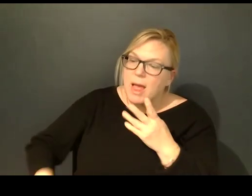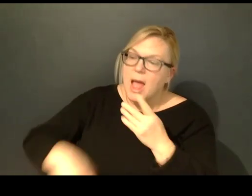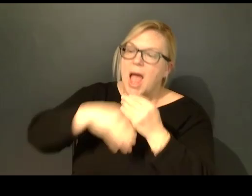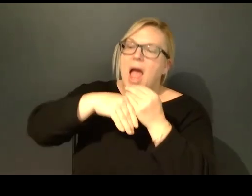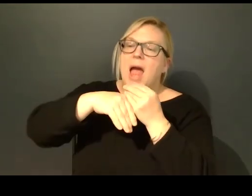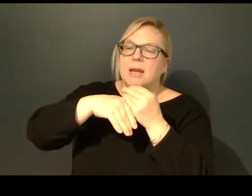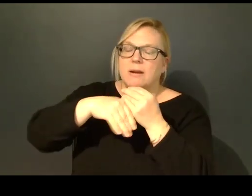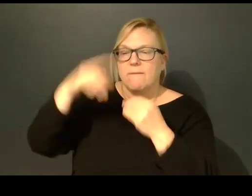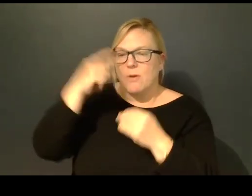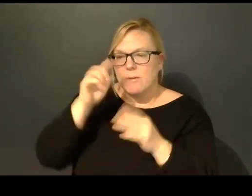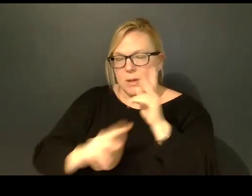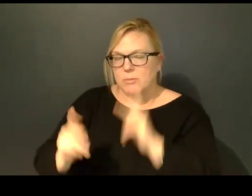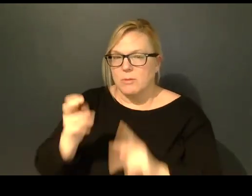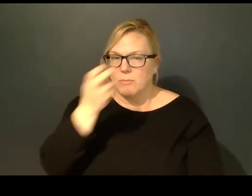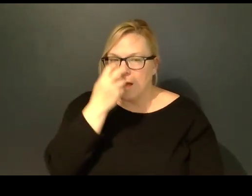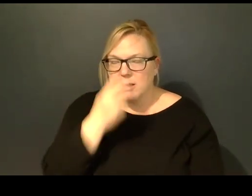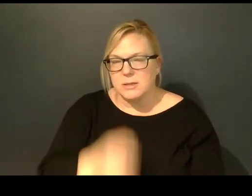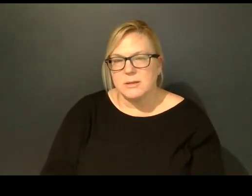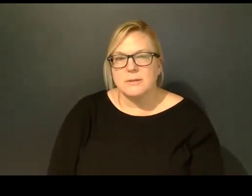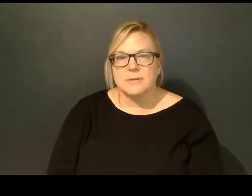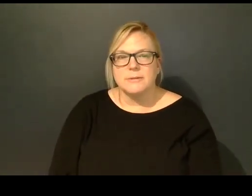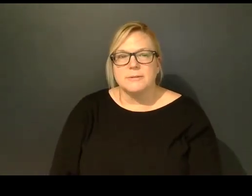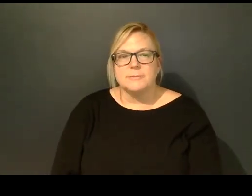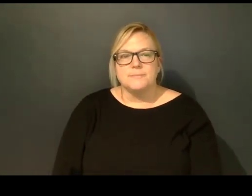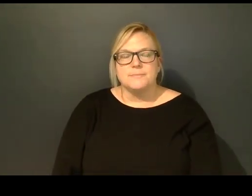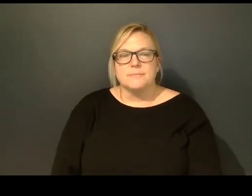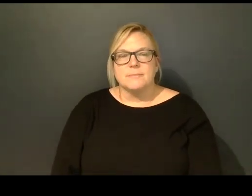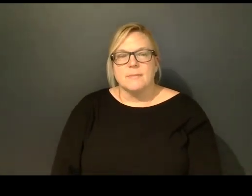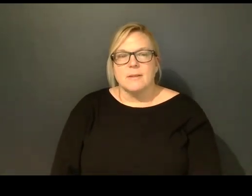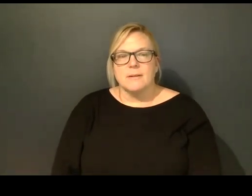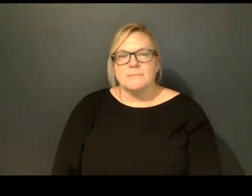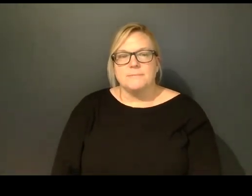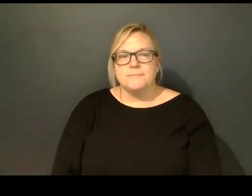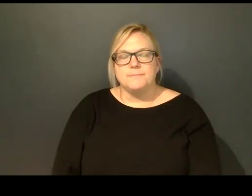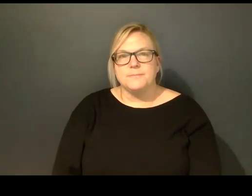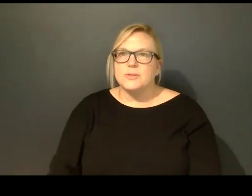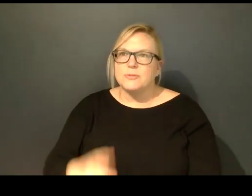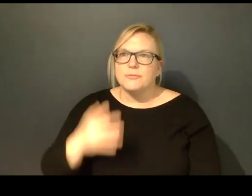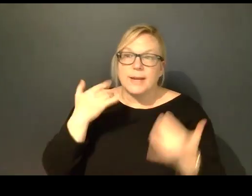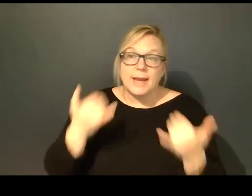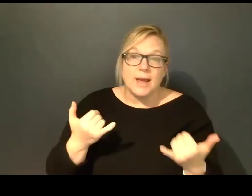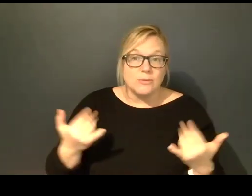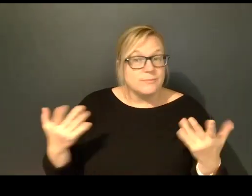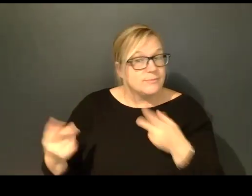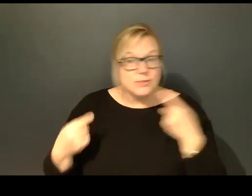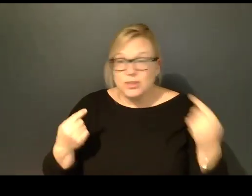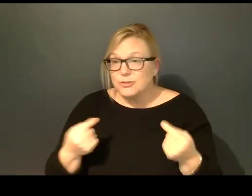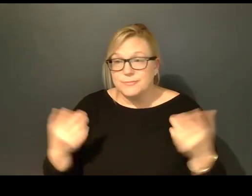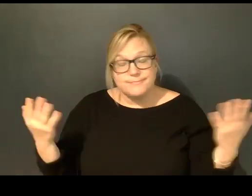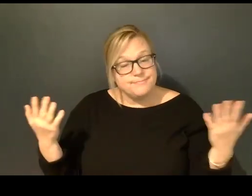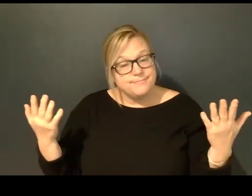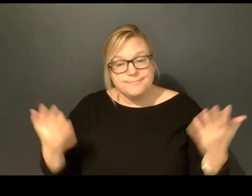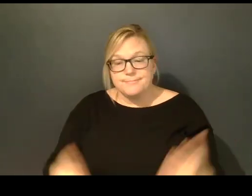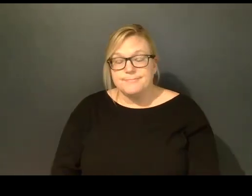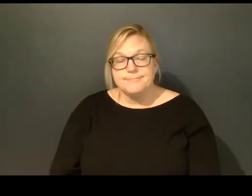nor will they. So yeah, it's all right now up in the air as to what people choose to do. And